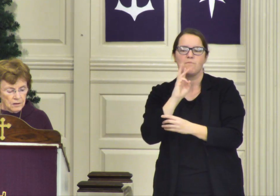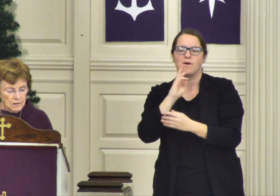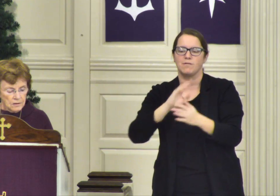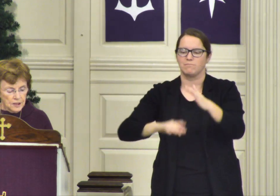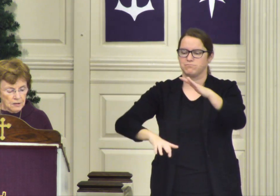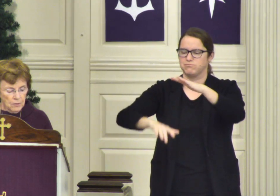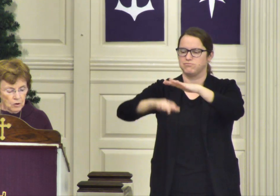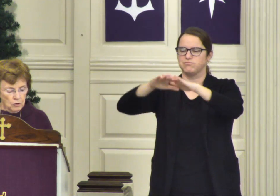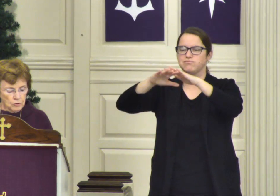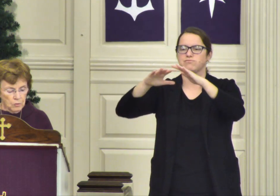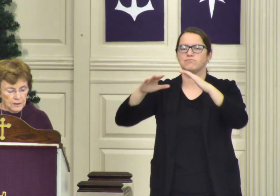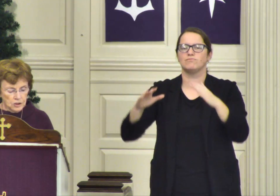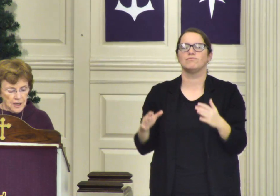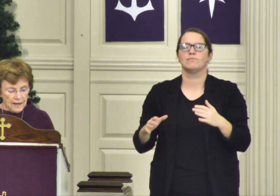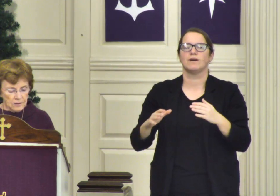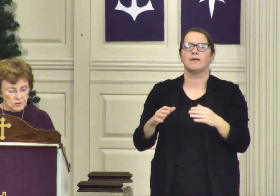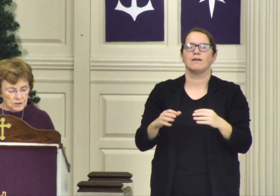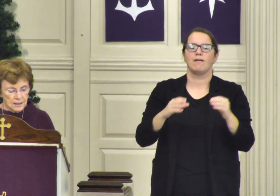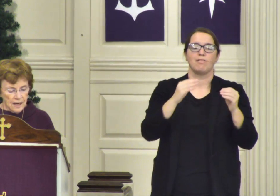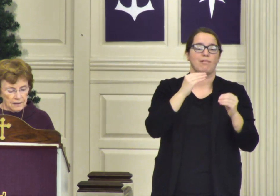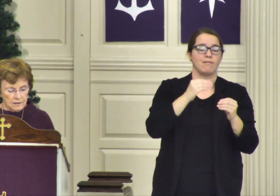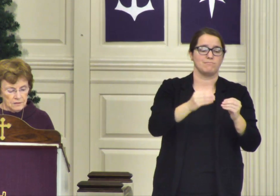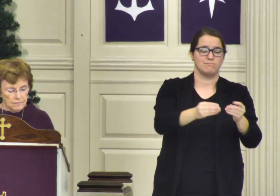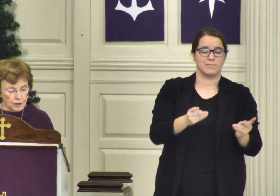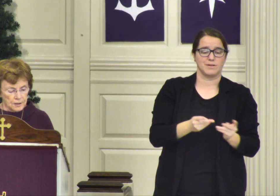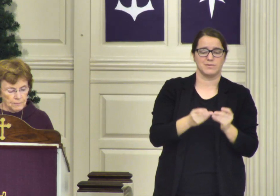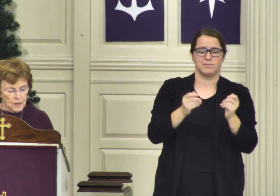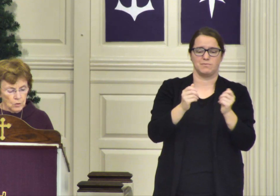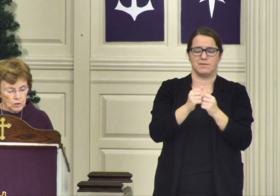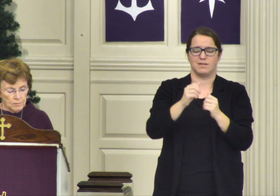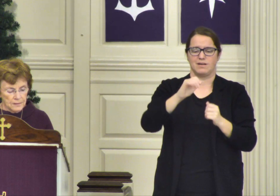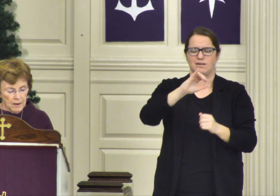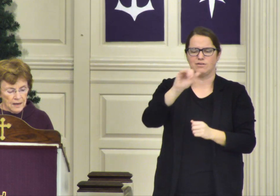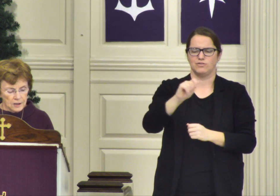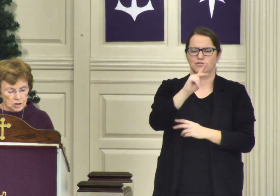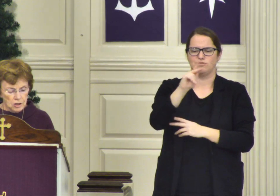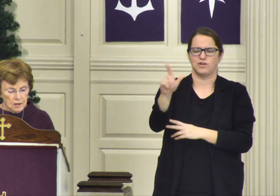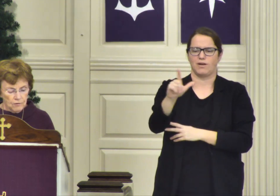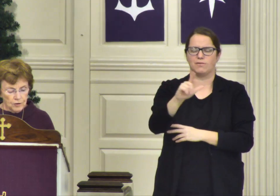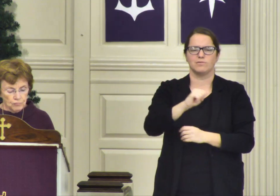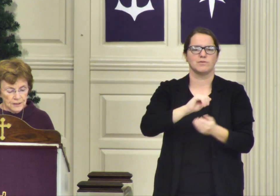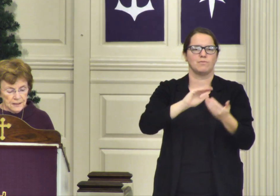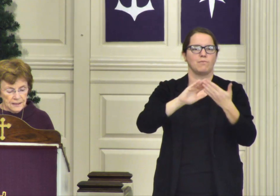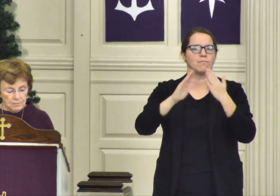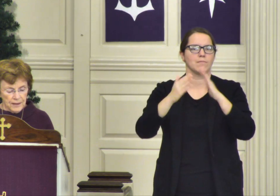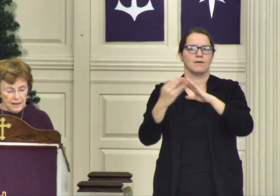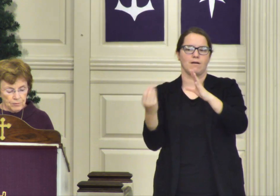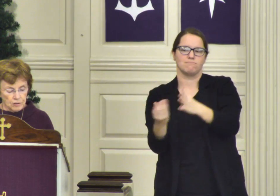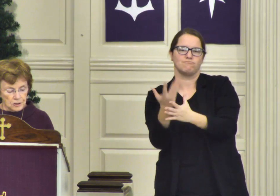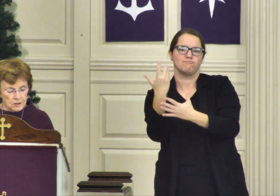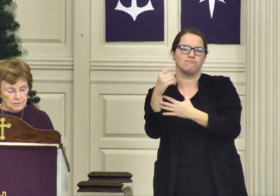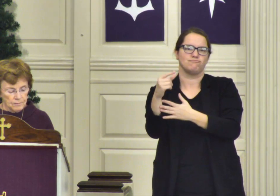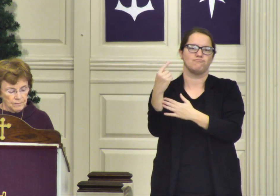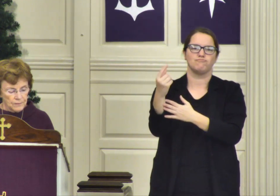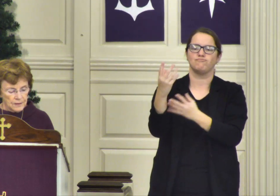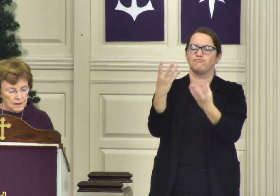The abode where jackals lurk will be marsh for the reed and papyrus.